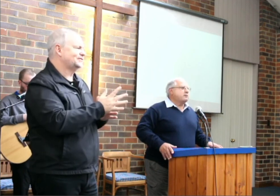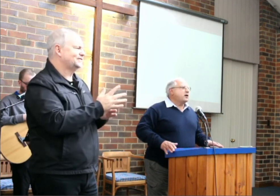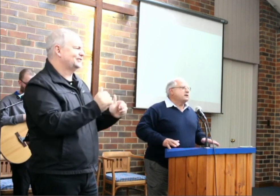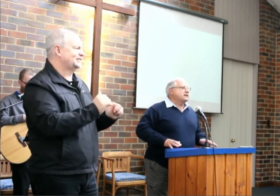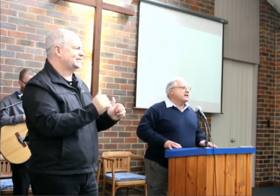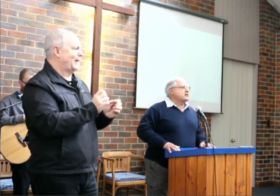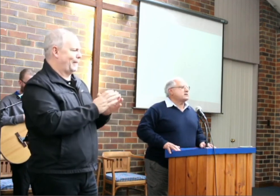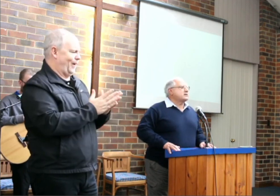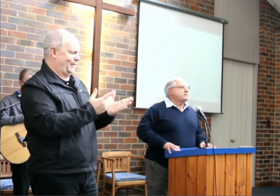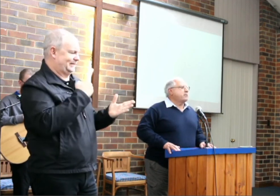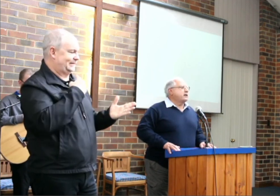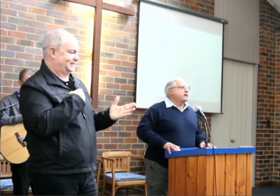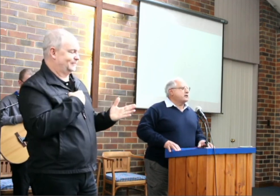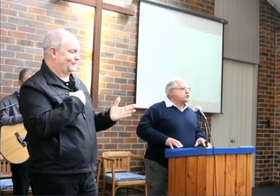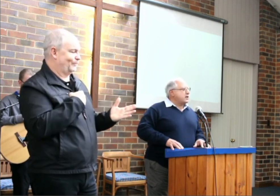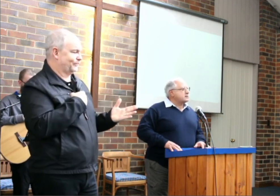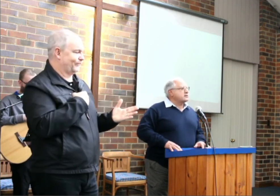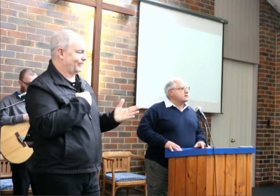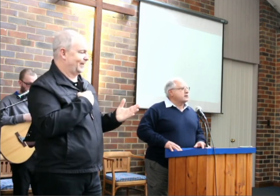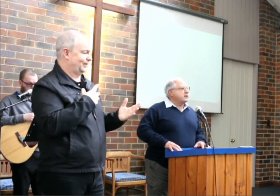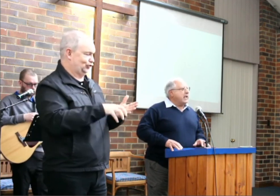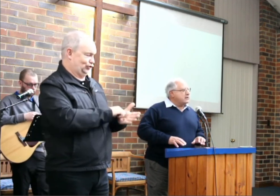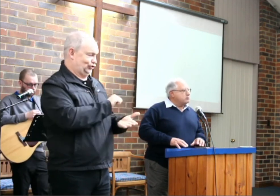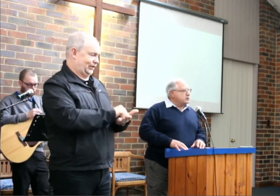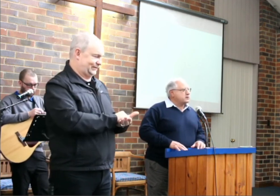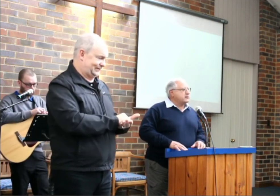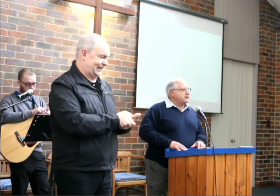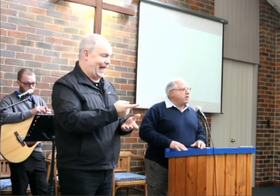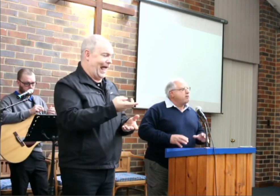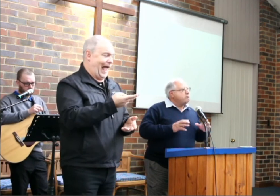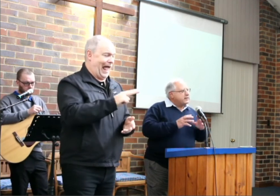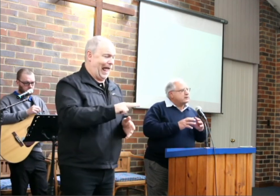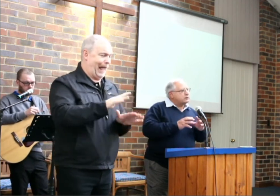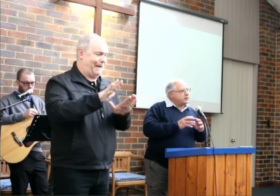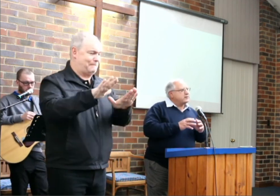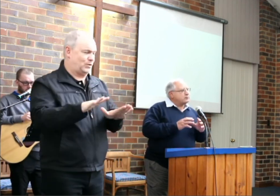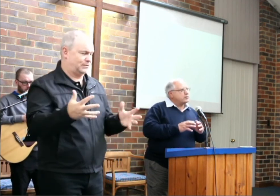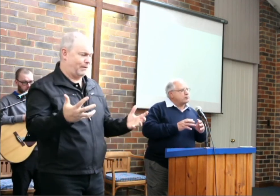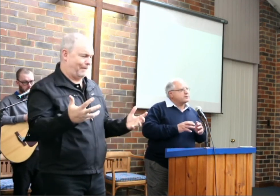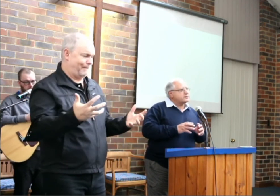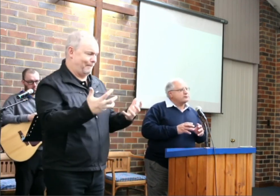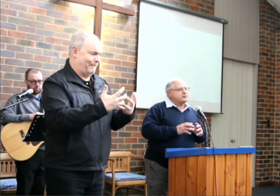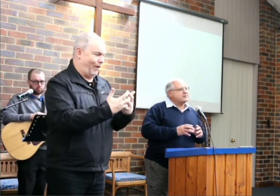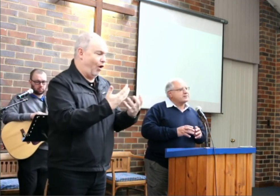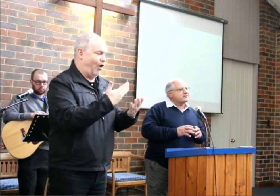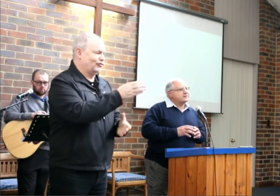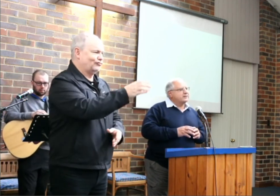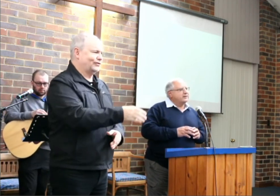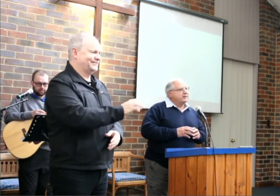the Bible tells us that justice and mercy met together on the cross of